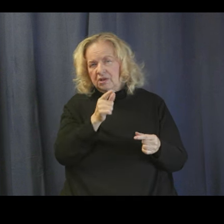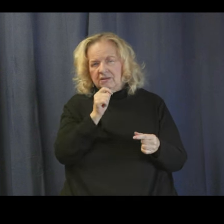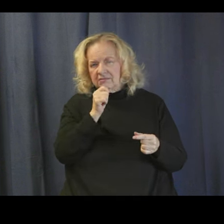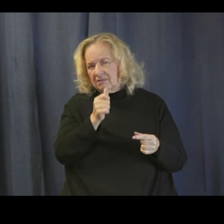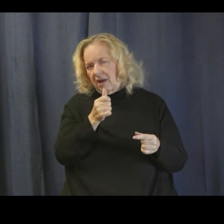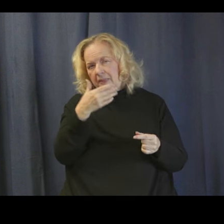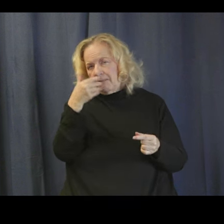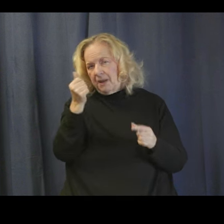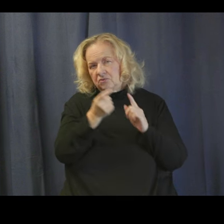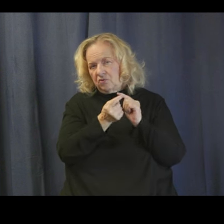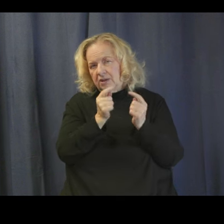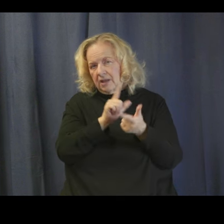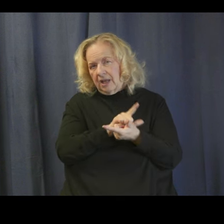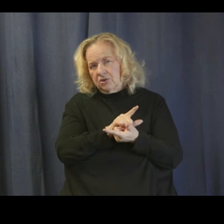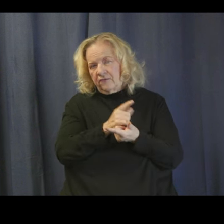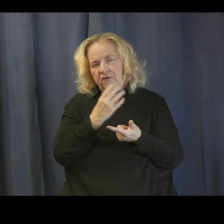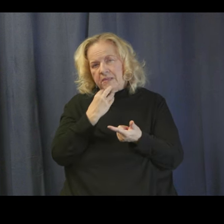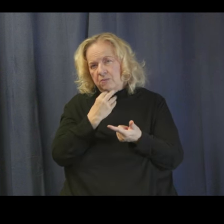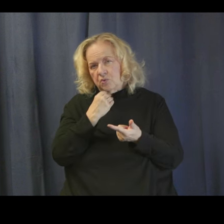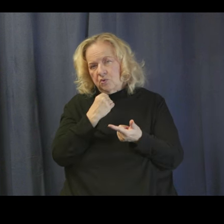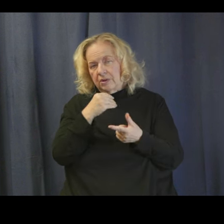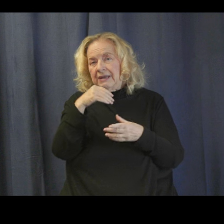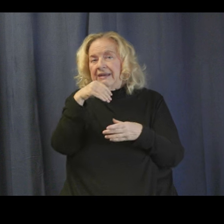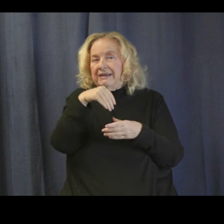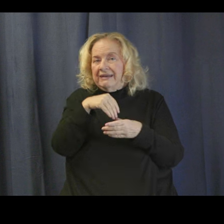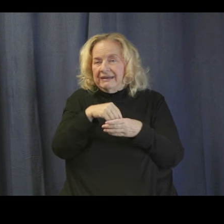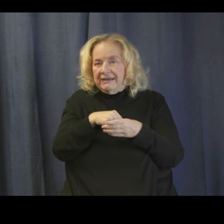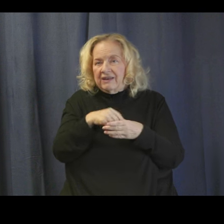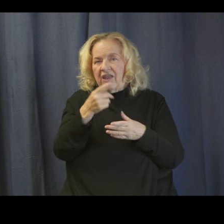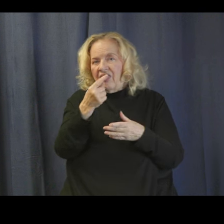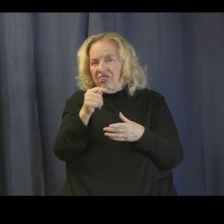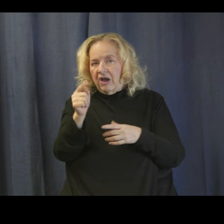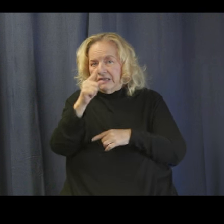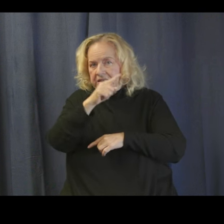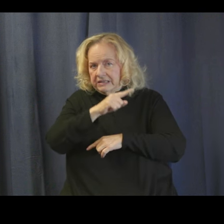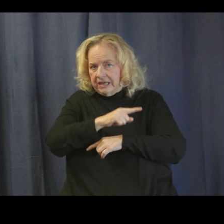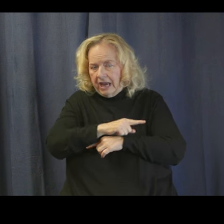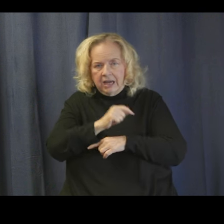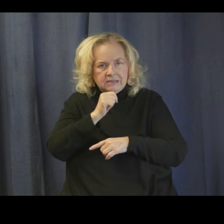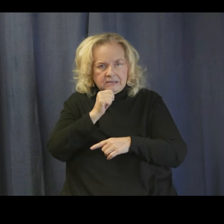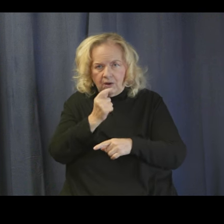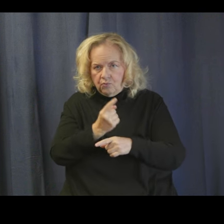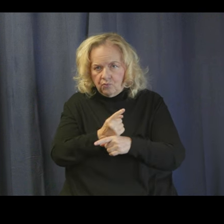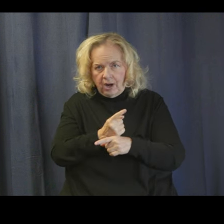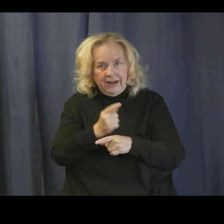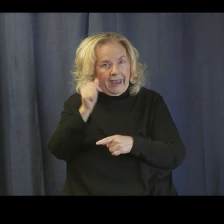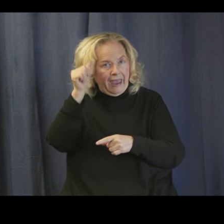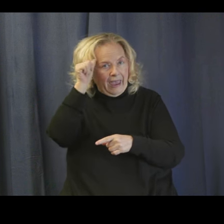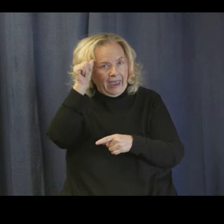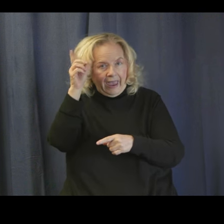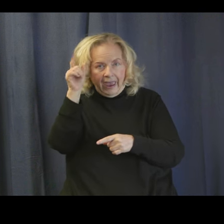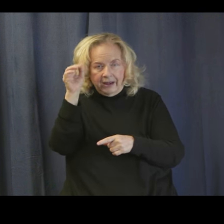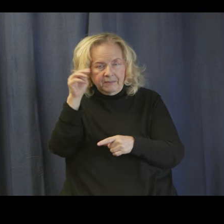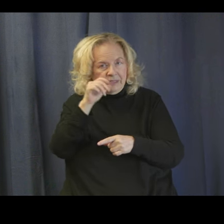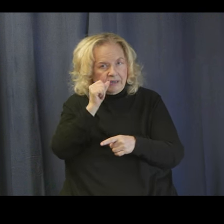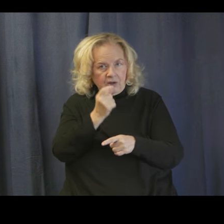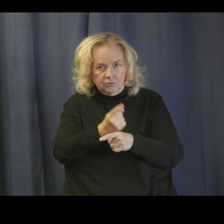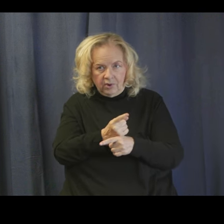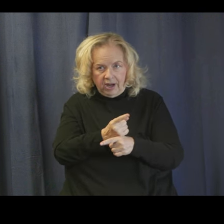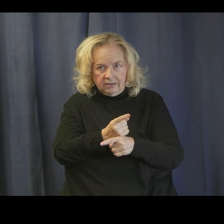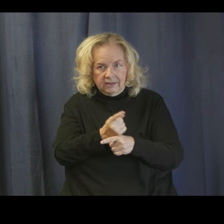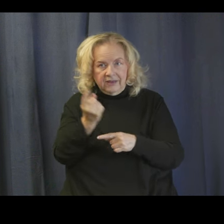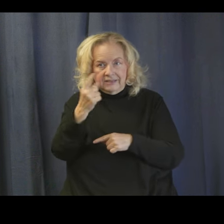that really isn't the best translation. The word in the day is not correct. The name Adam is